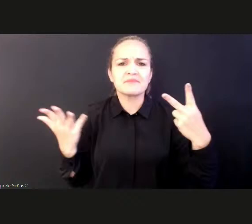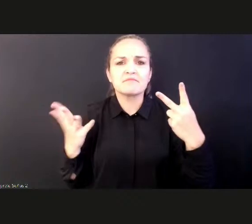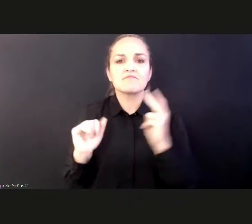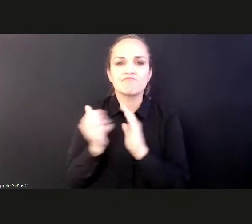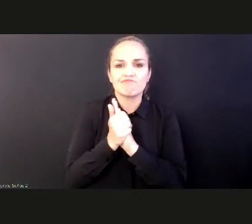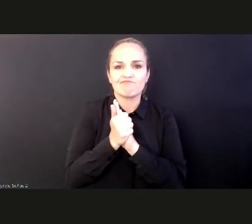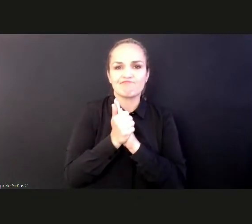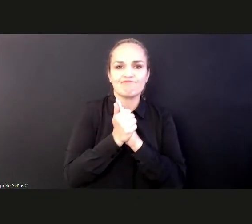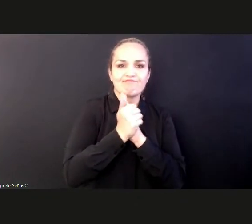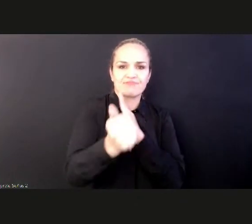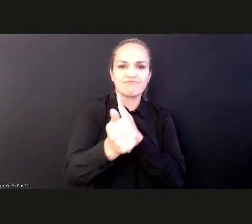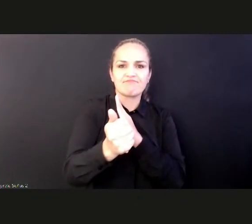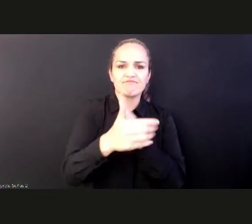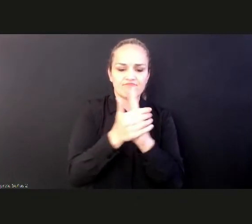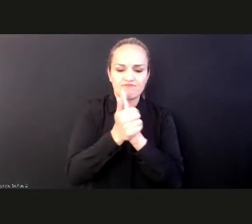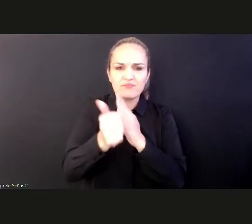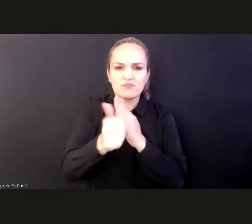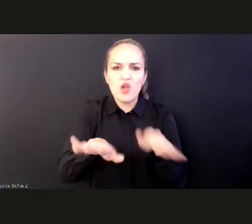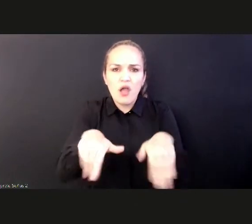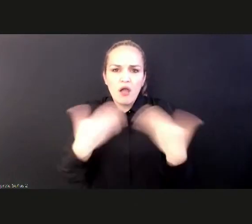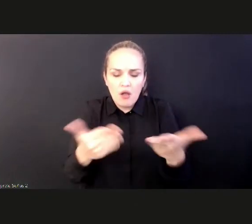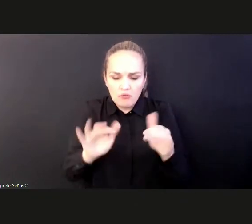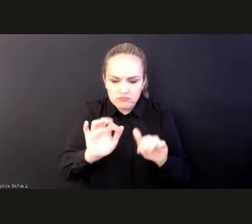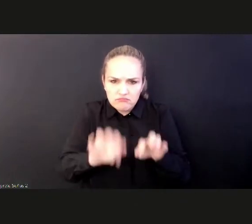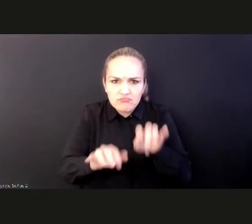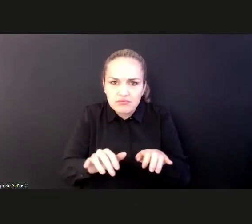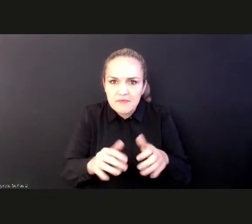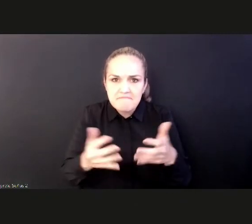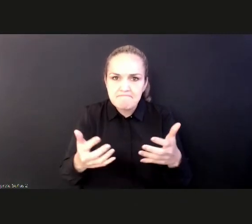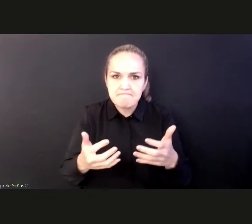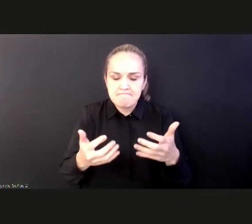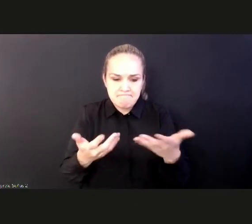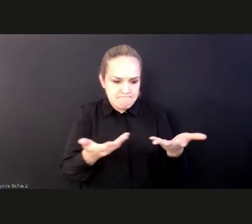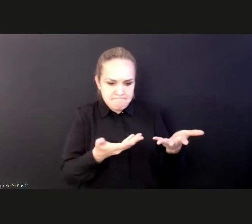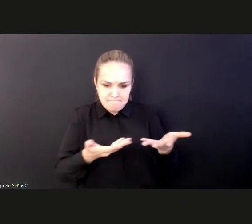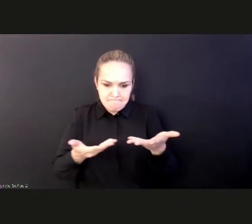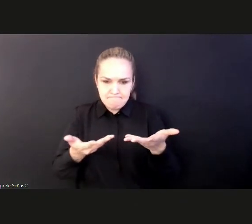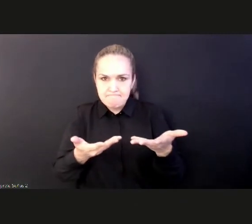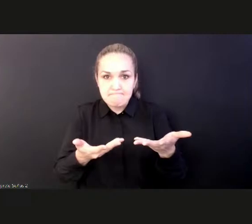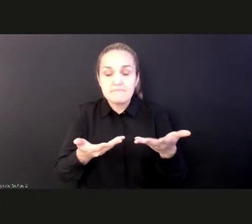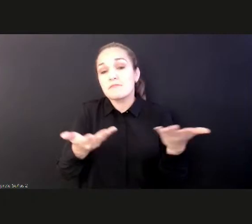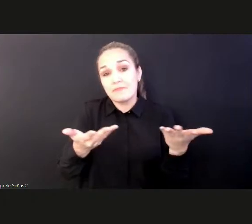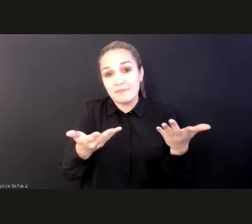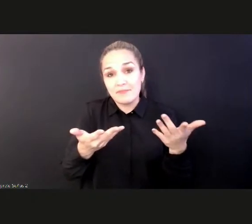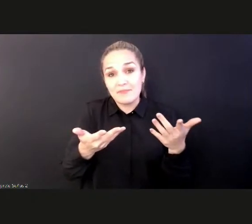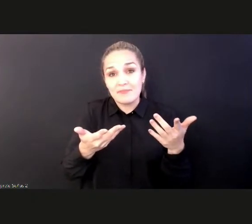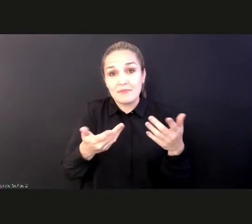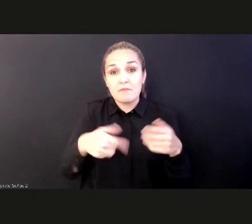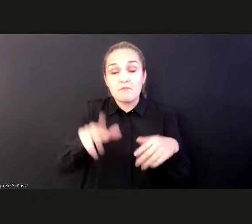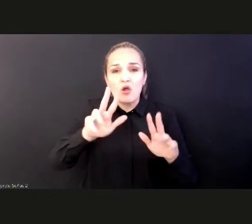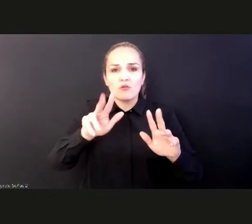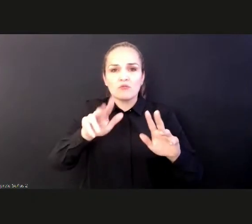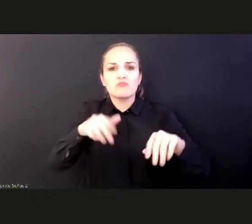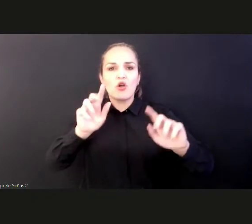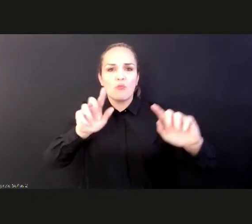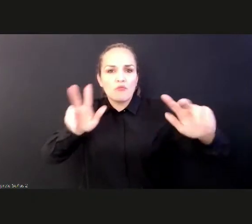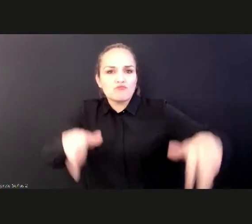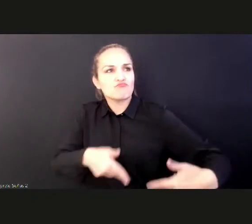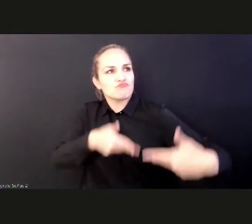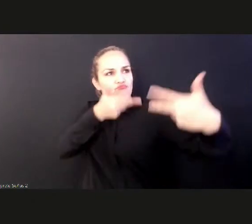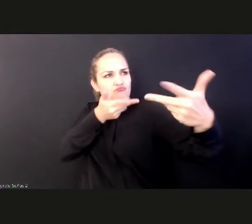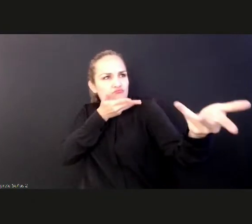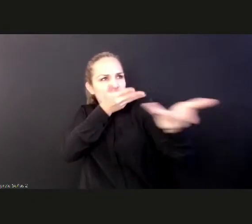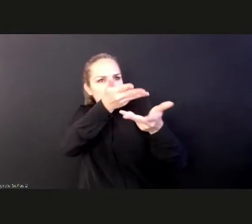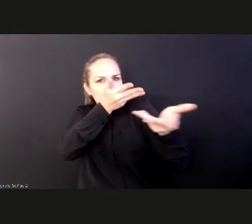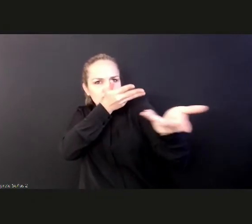to communicate through social media, phone or video calls, instant messaging, but we make very little